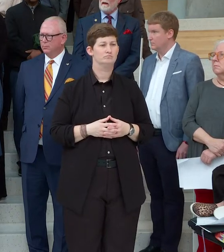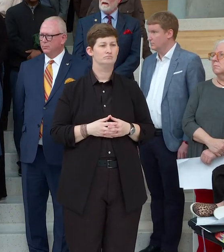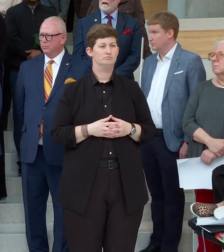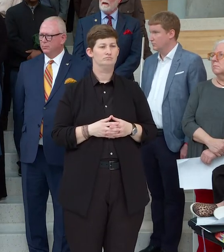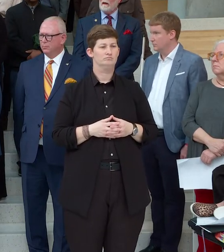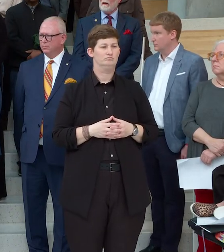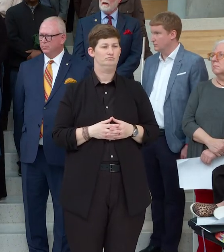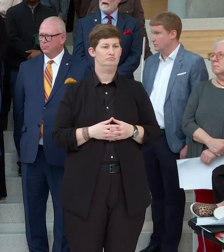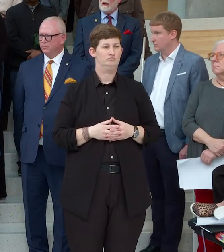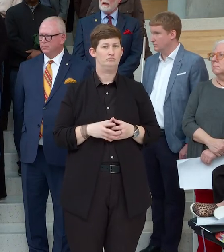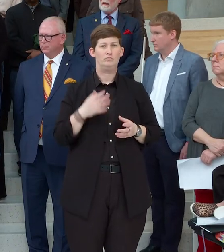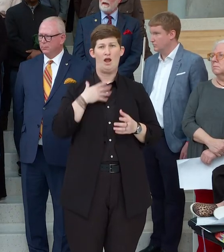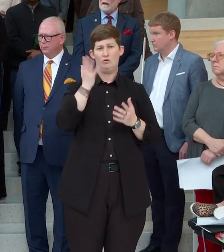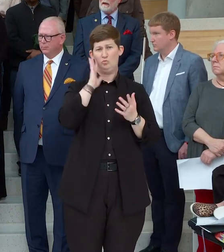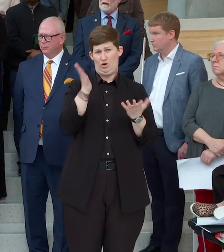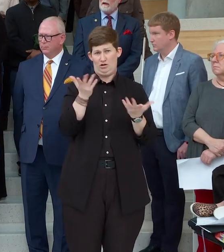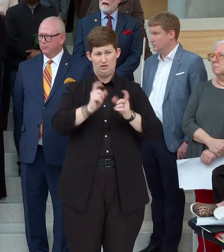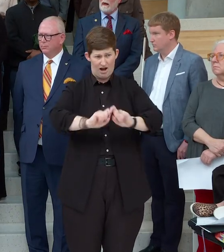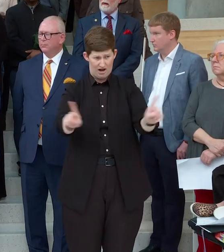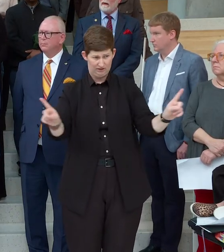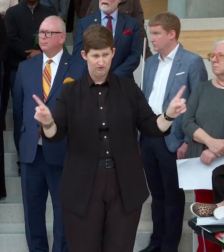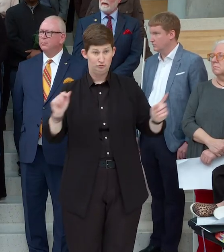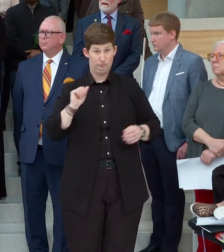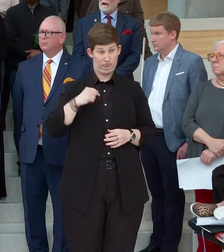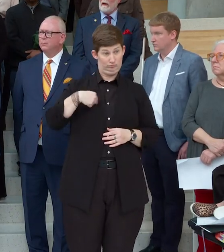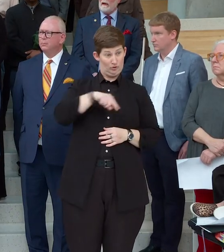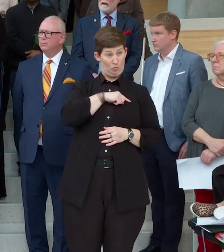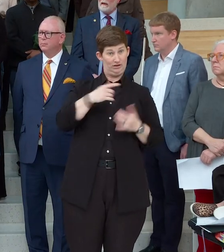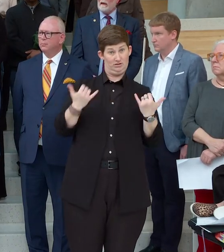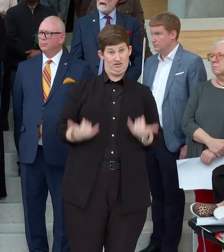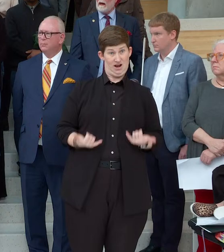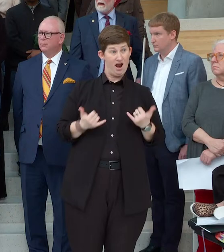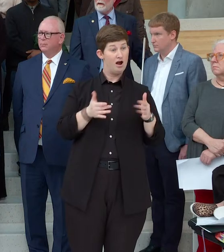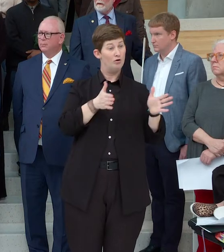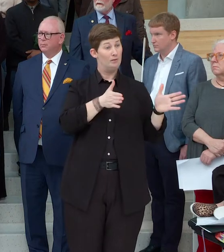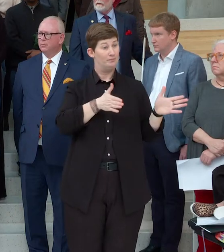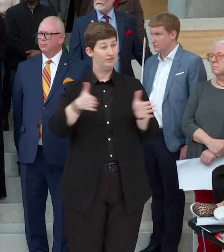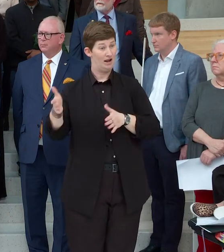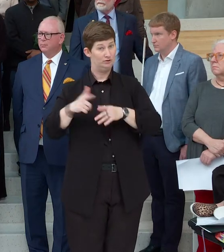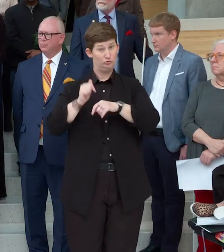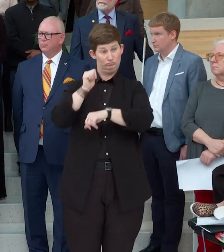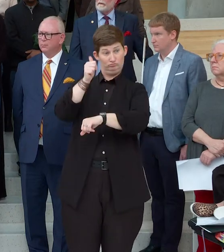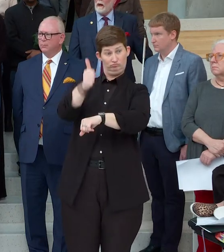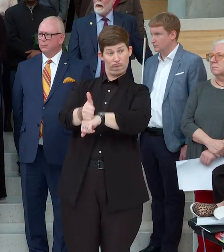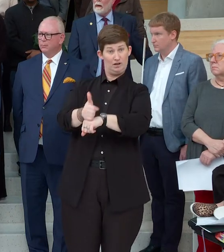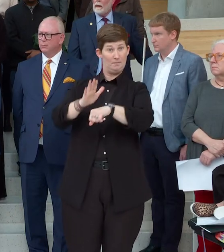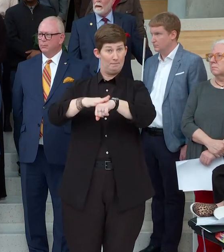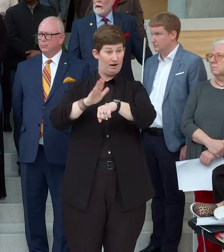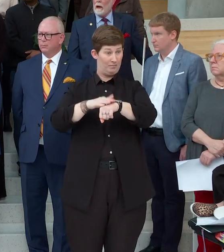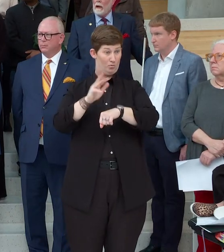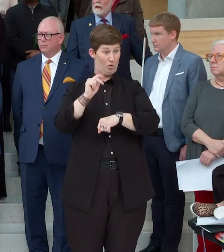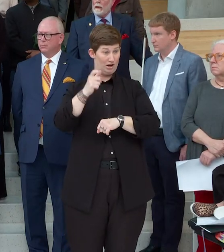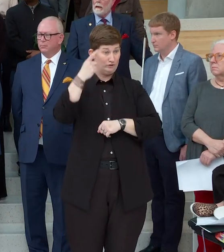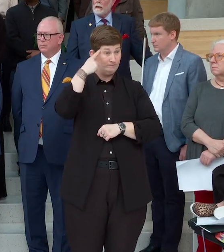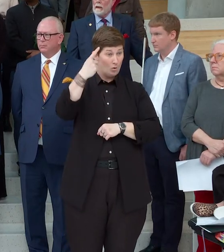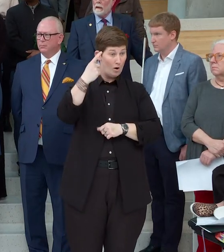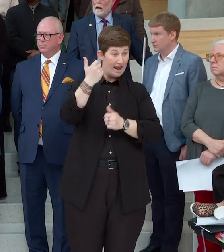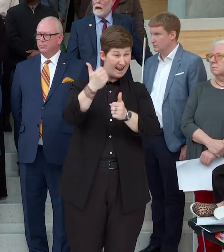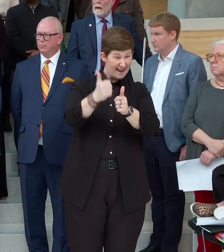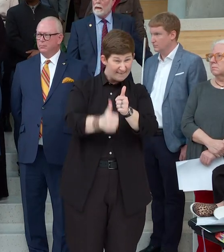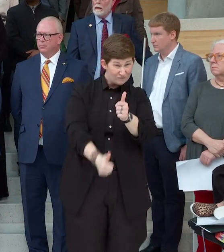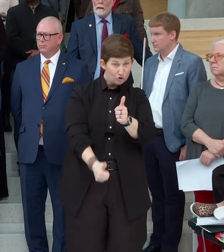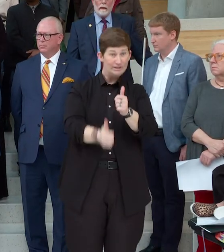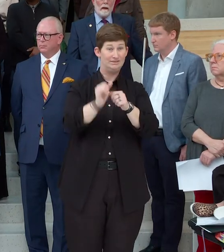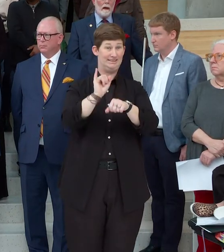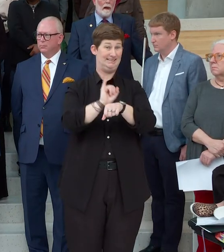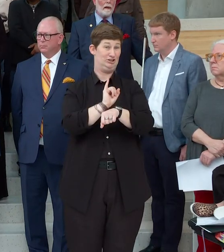of, are we now planning on setting a minimum wage for every industry that comes forward?